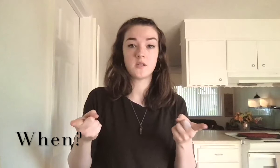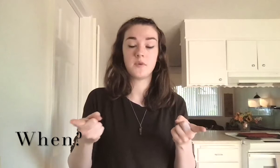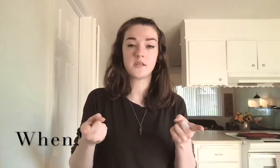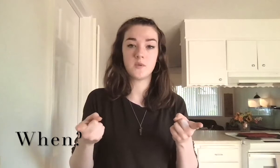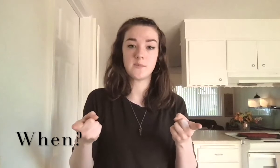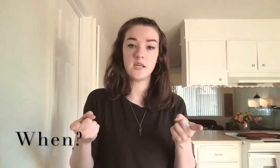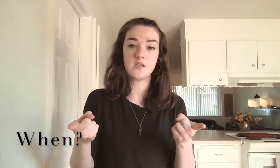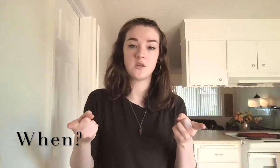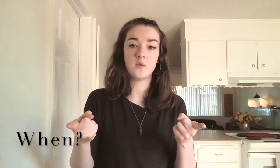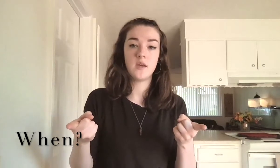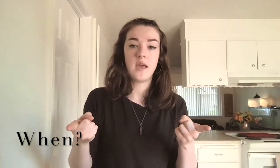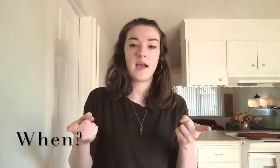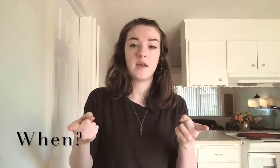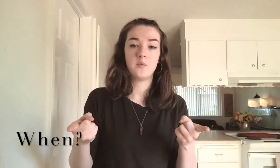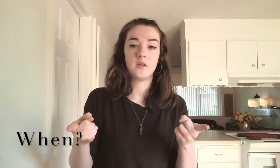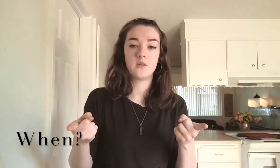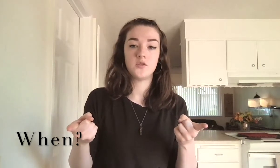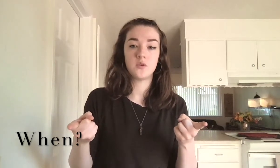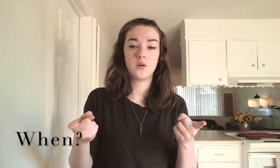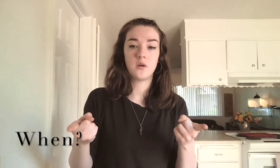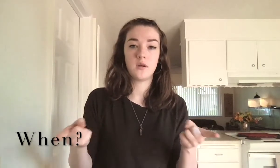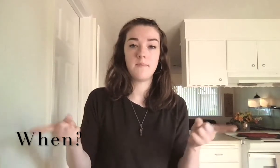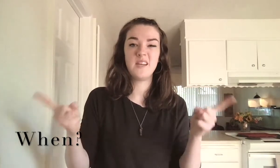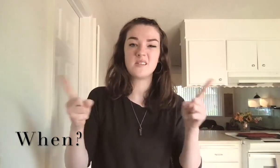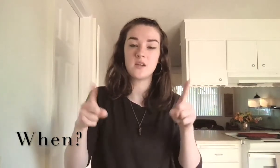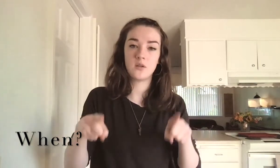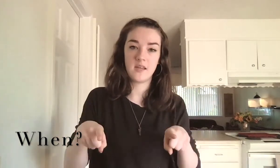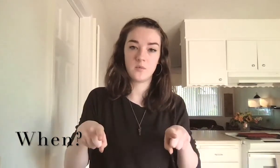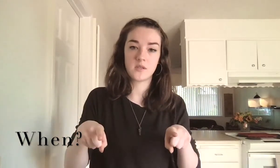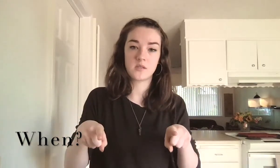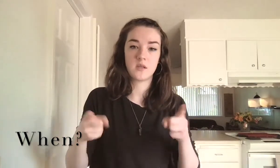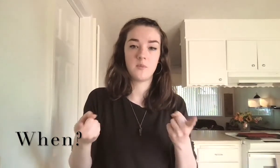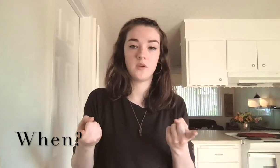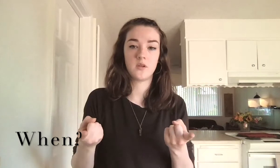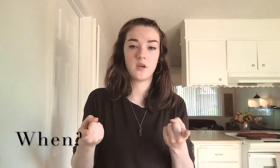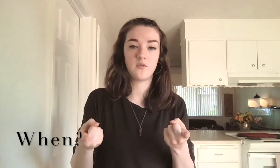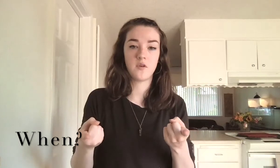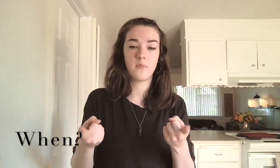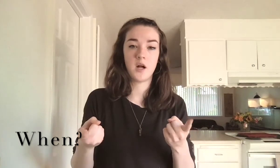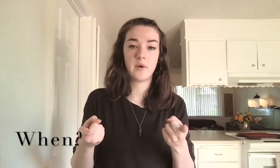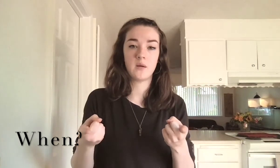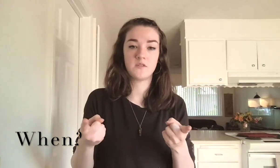person that we're speaking to. And we are going to draw a mini circle inwards. And we're going to go from our palms